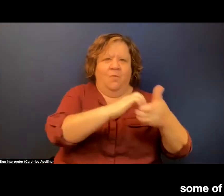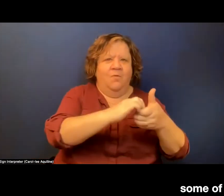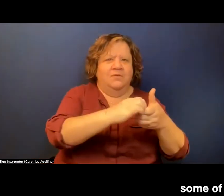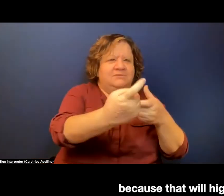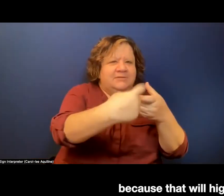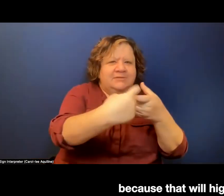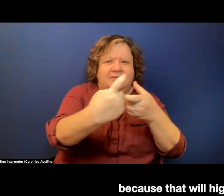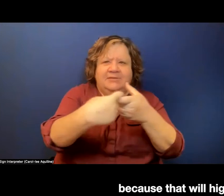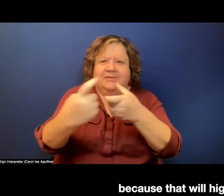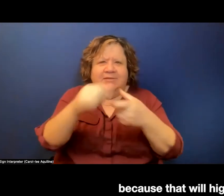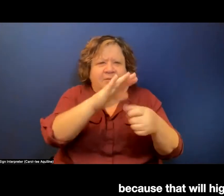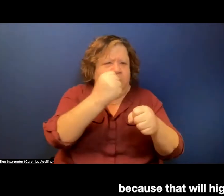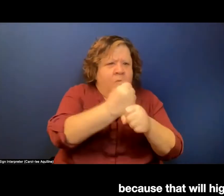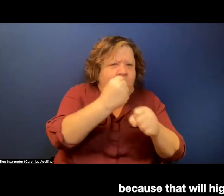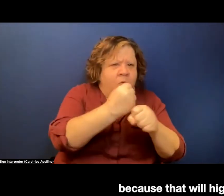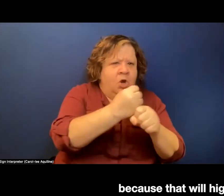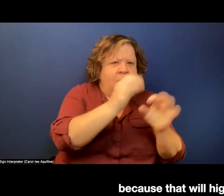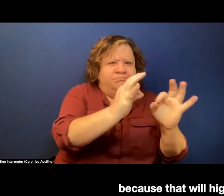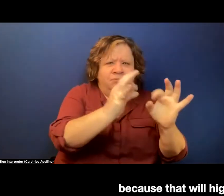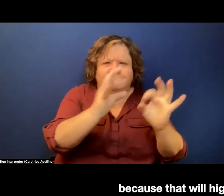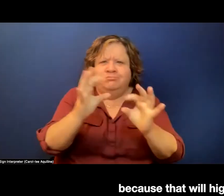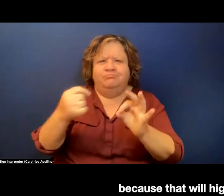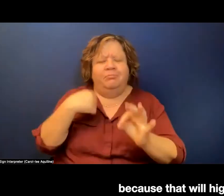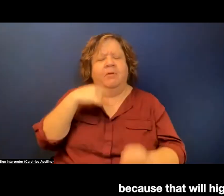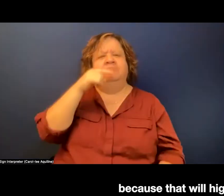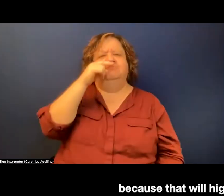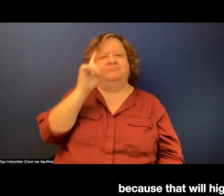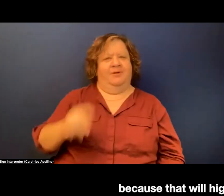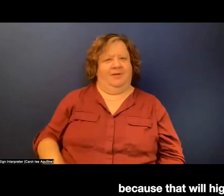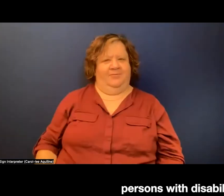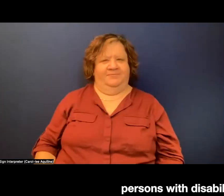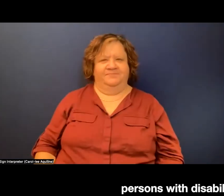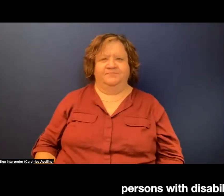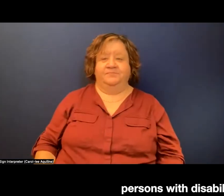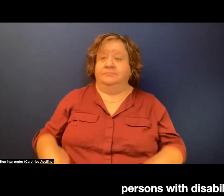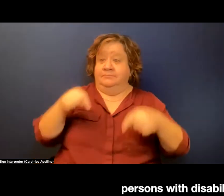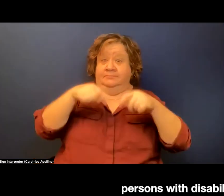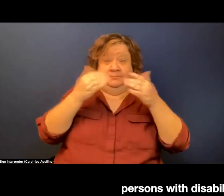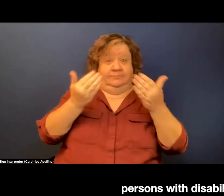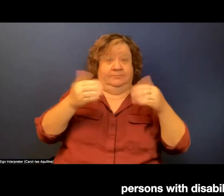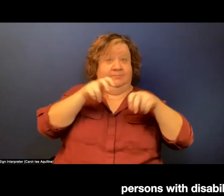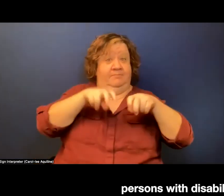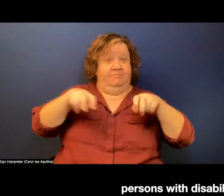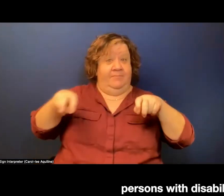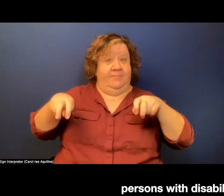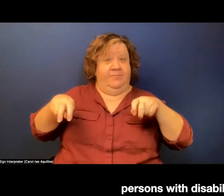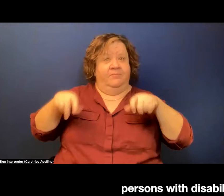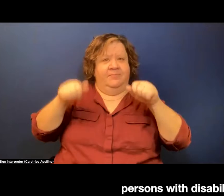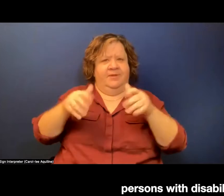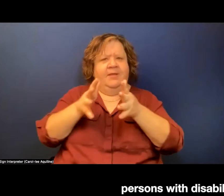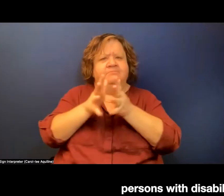now hear about from the lined up speakers that will highlight the importance of trusting organizations of persons with disabilities, their